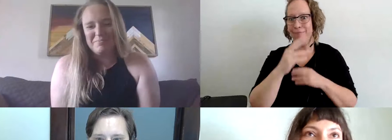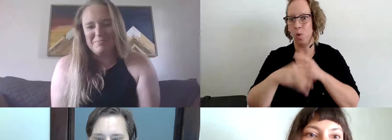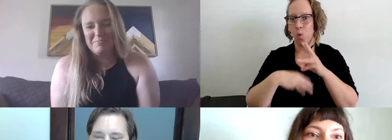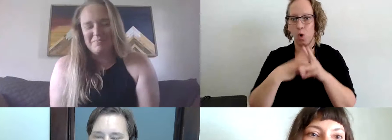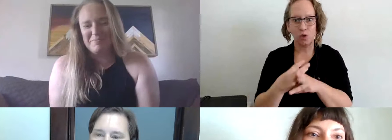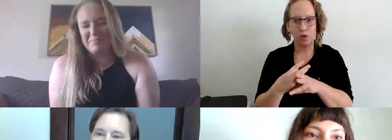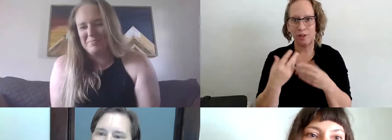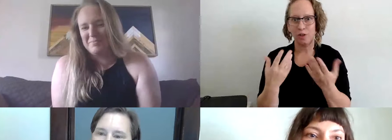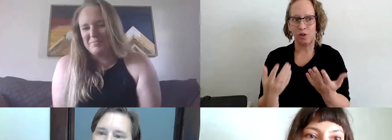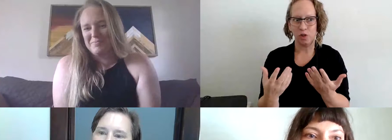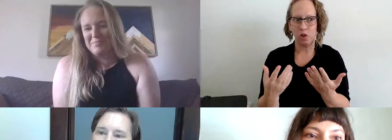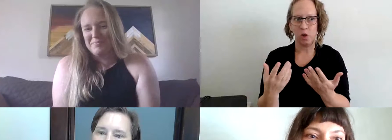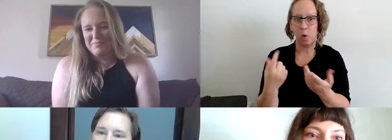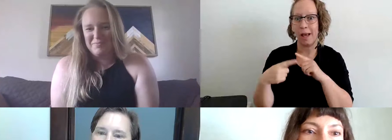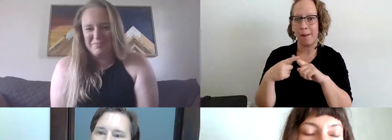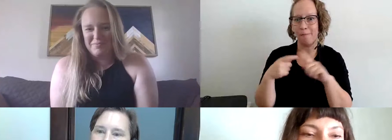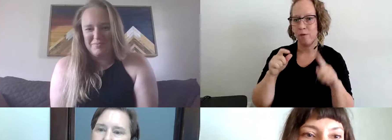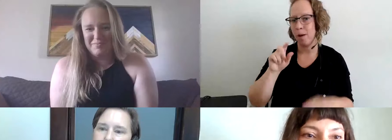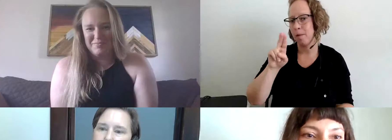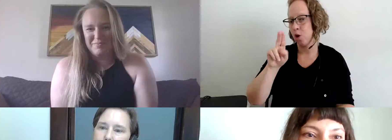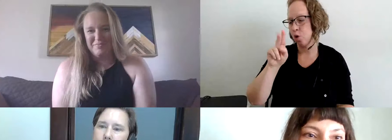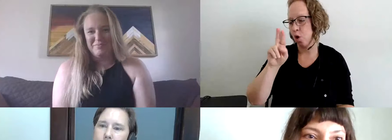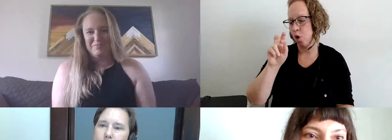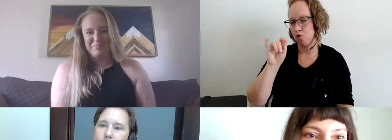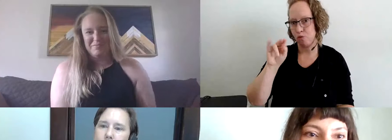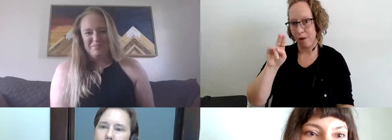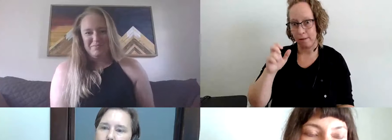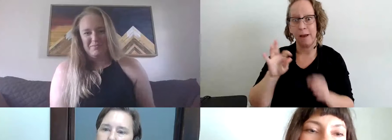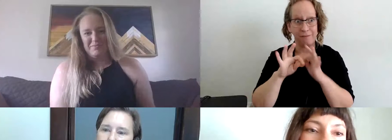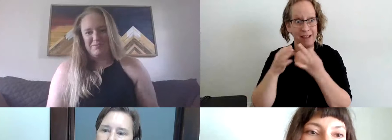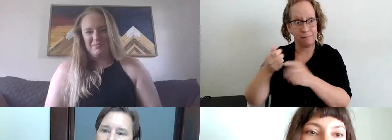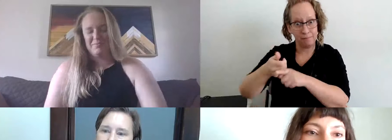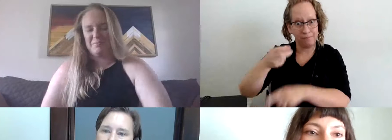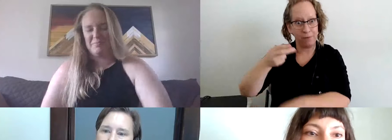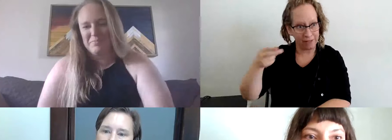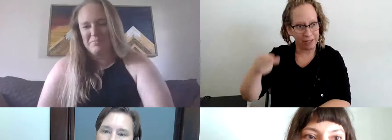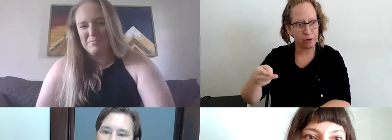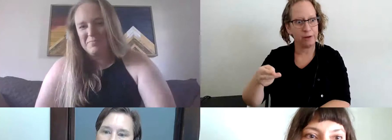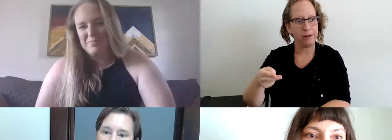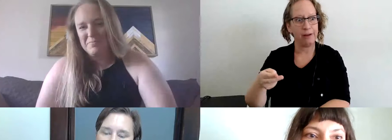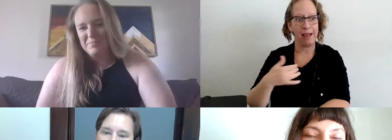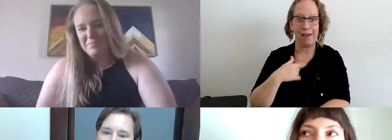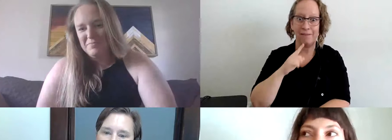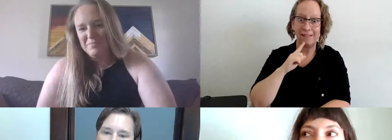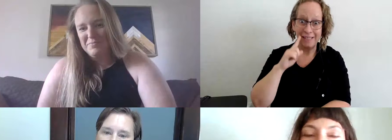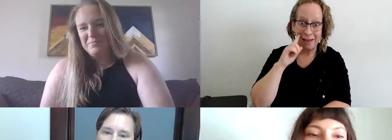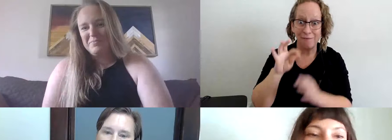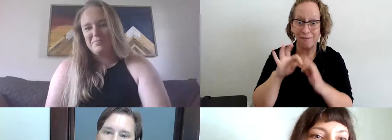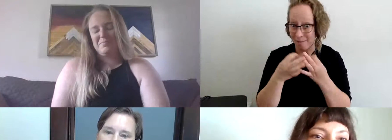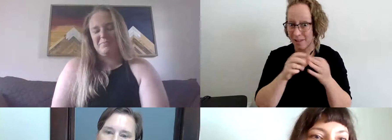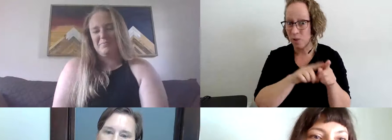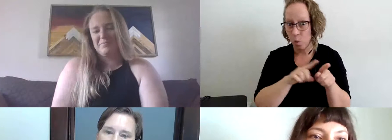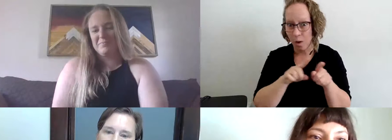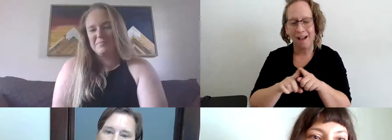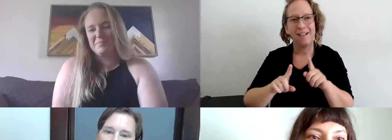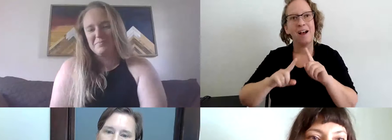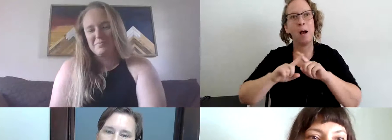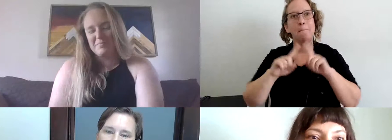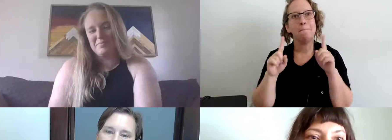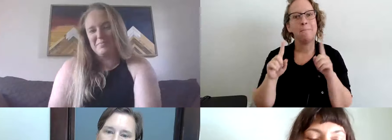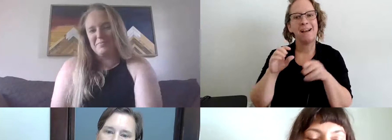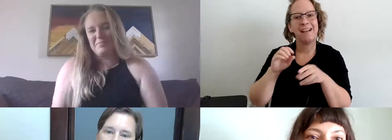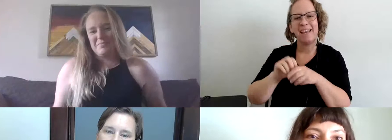So I come from Ukraine, and my family is hard of hearing, and I have deaf family as well. But in